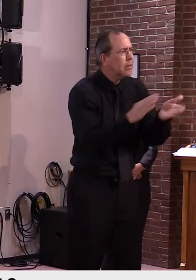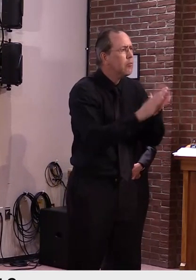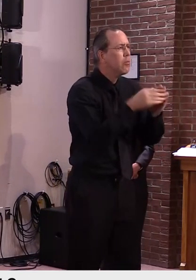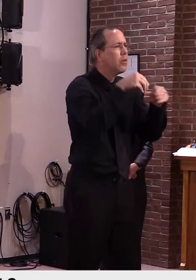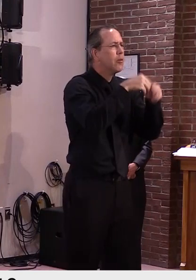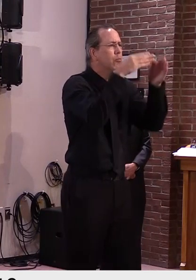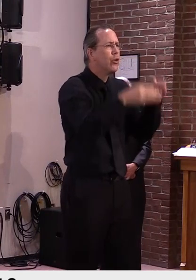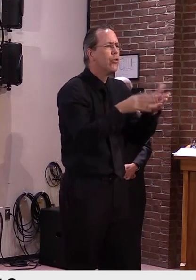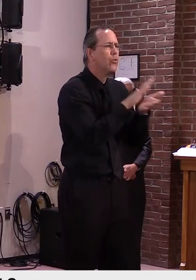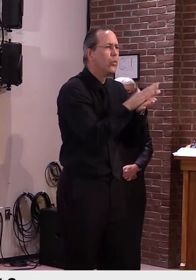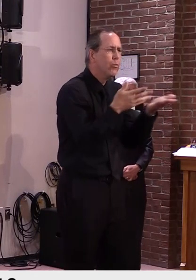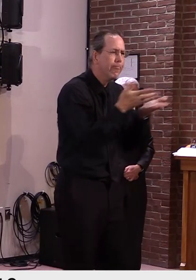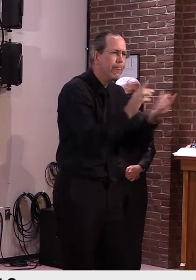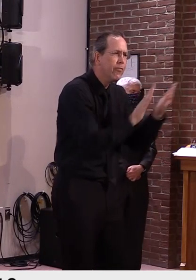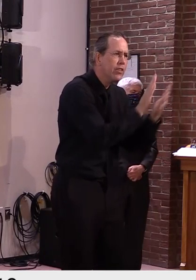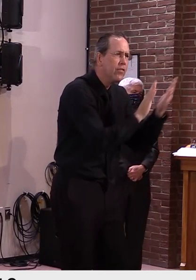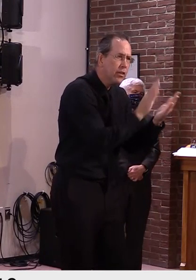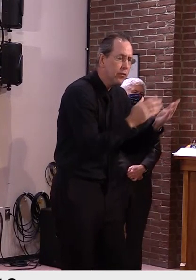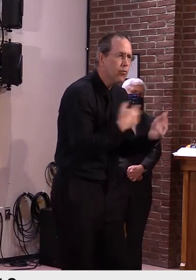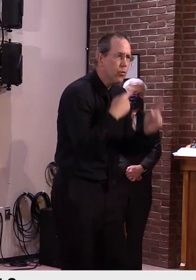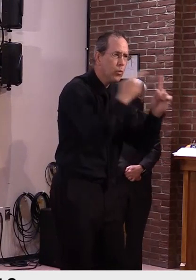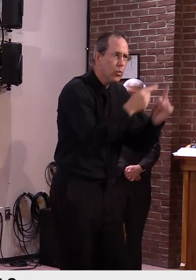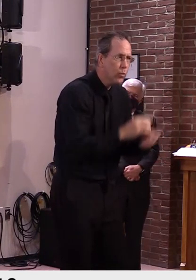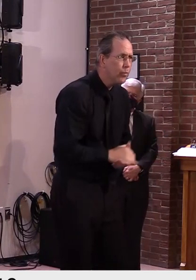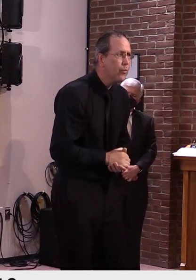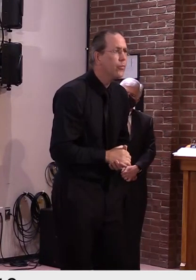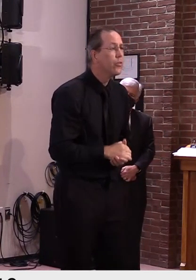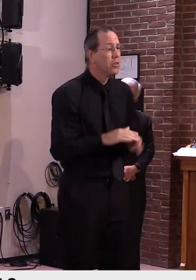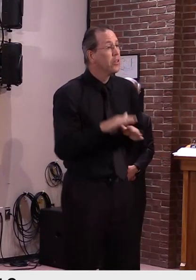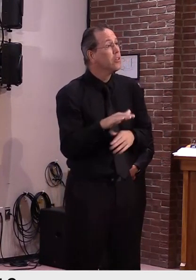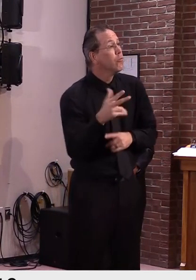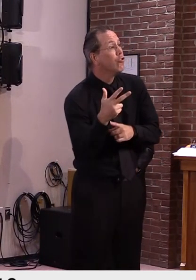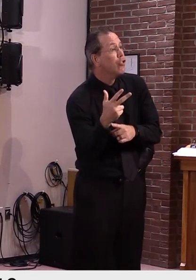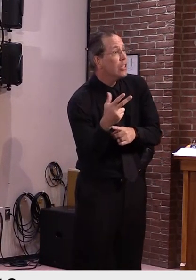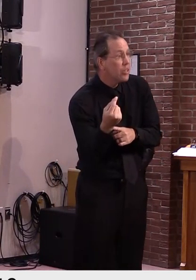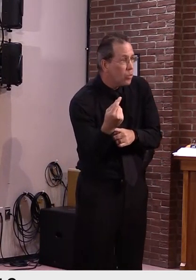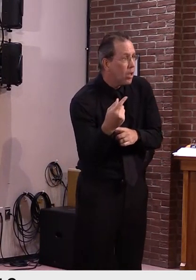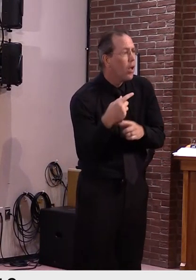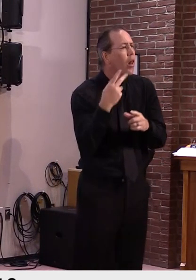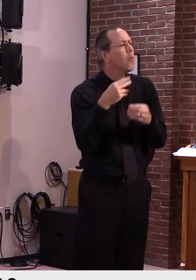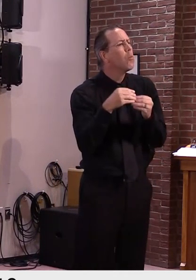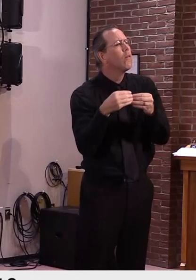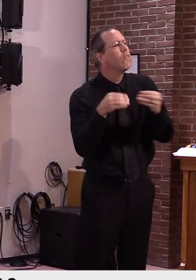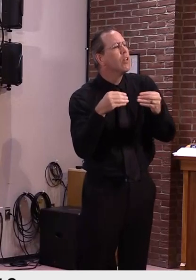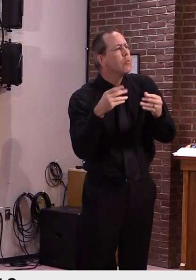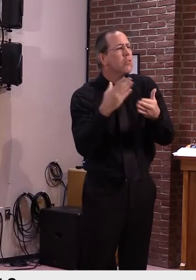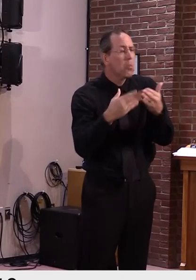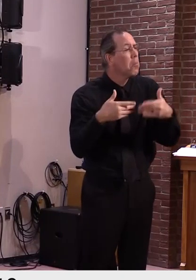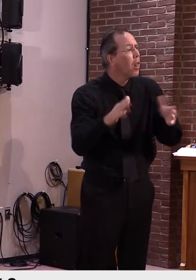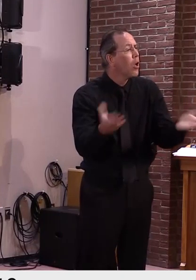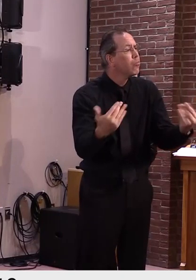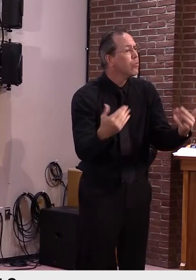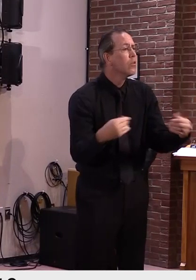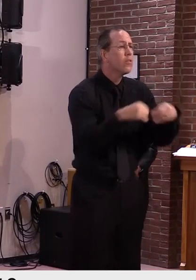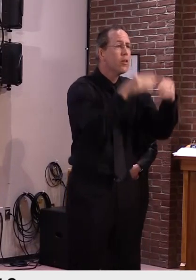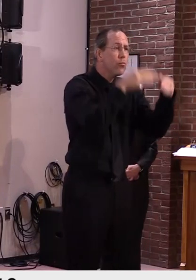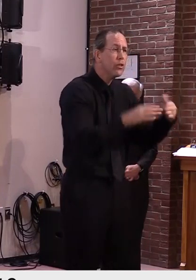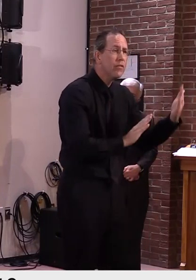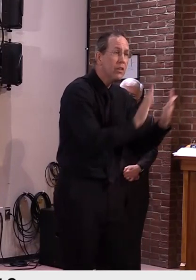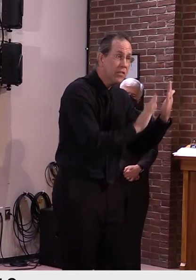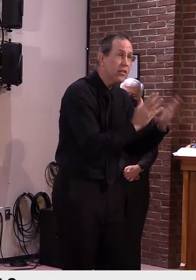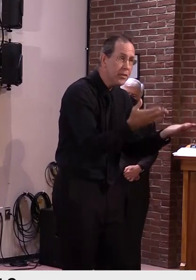provide more in-person instruction. That being said, We will continue to closely monitor the health conditions and the ability of